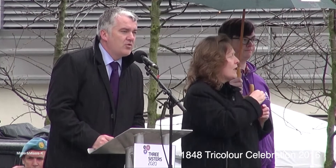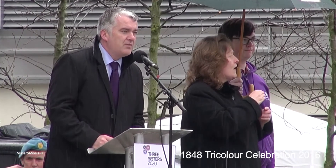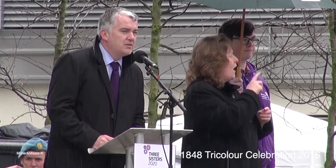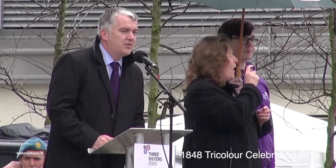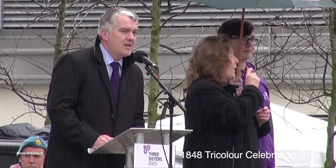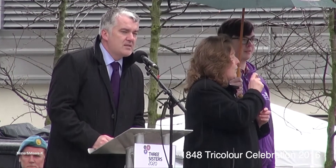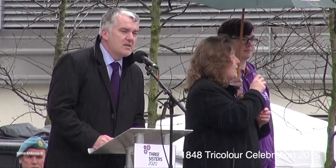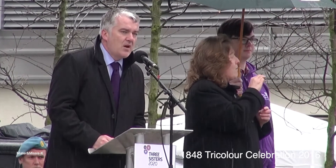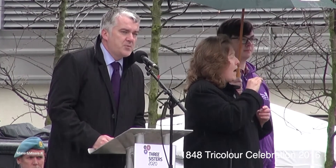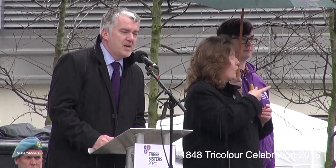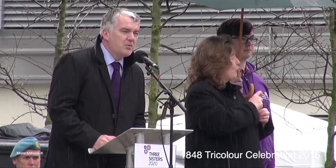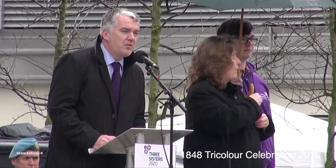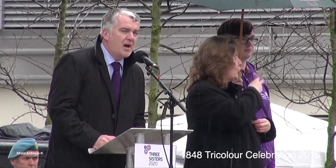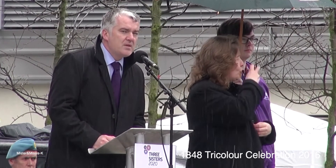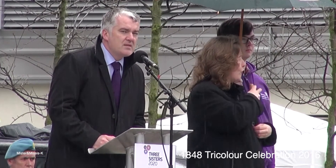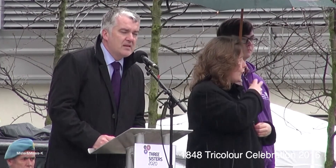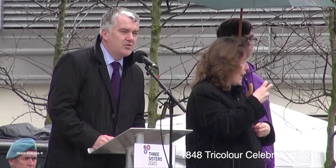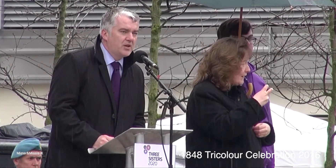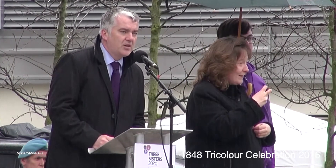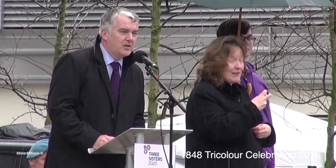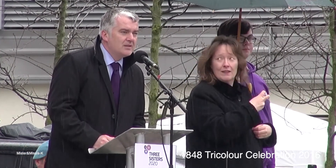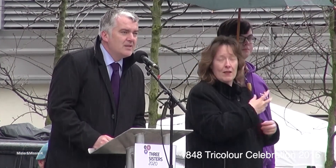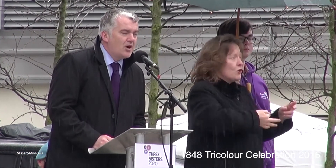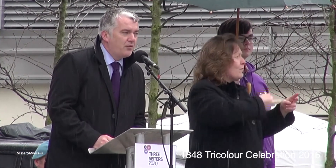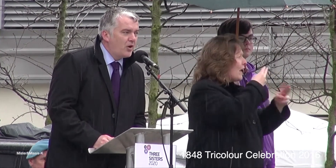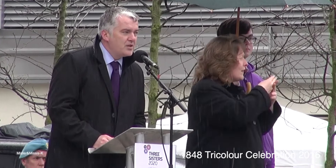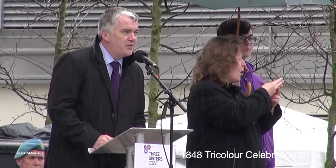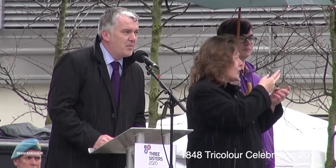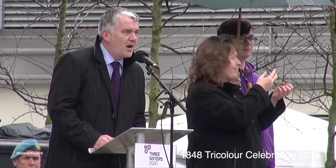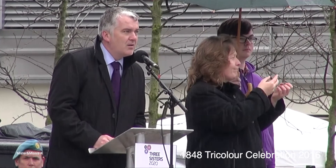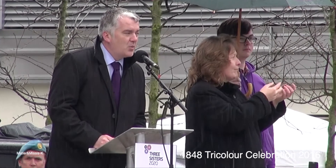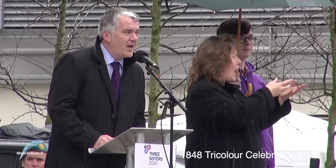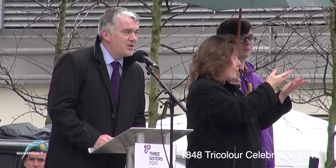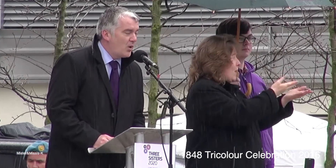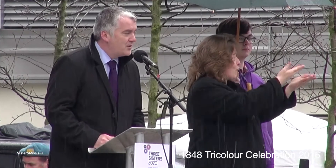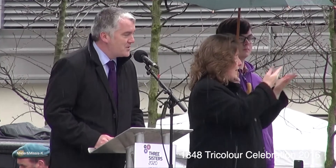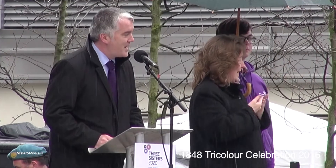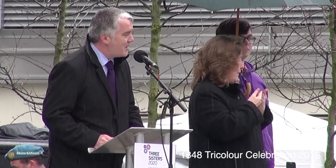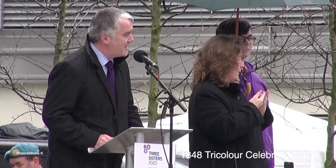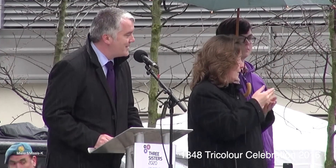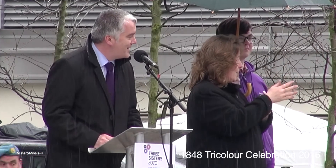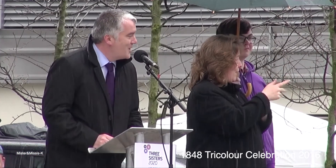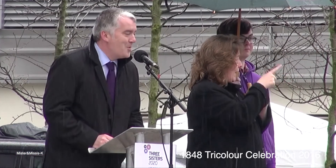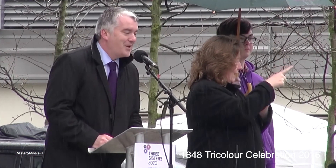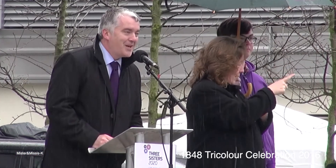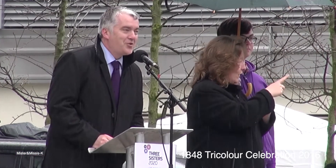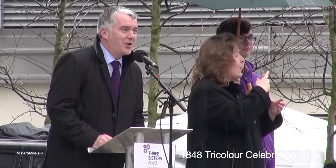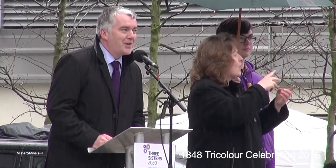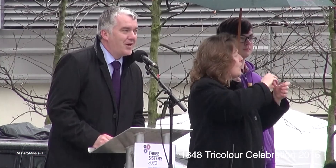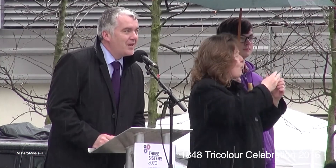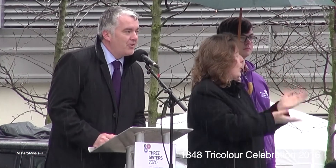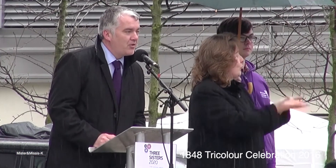1848 travelled to France, was presented with a fabulous silk tricolour. Unfortunately for Meagher, what he actually wanted was an army, but he